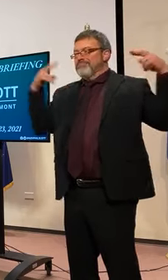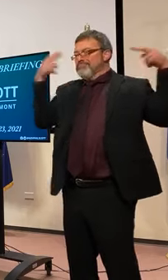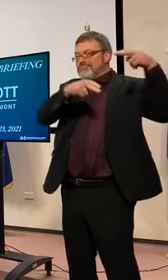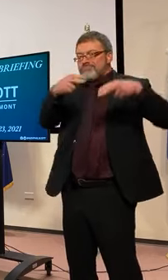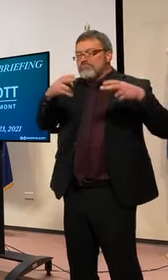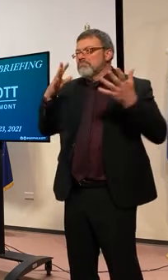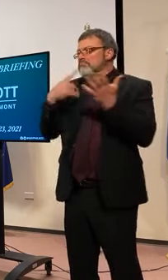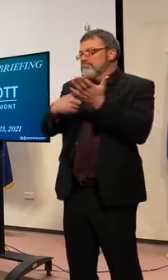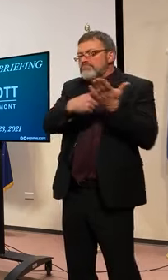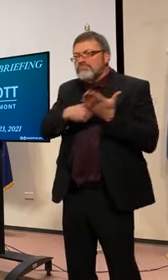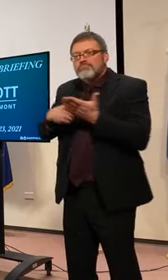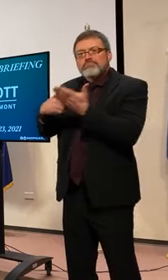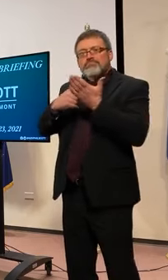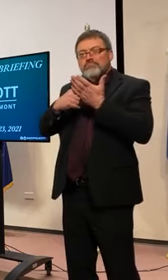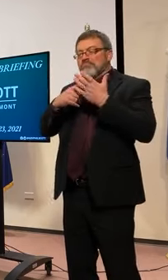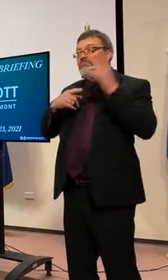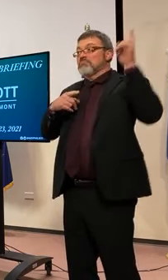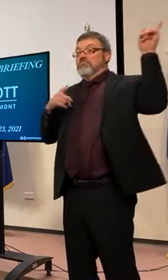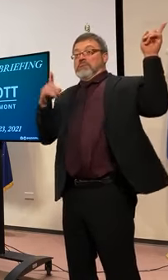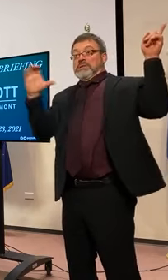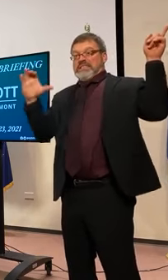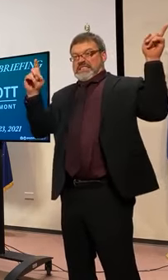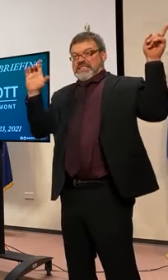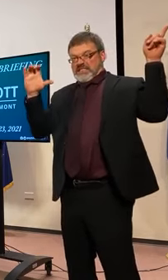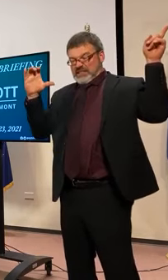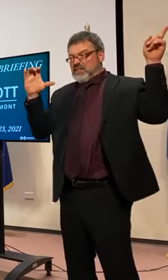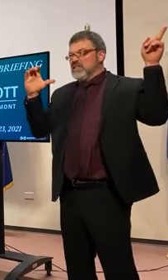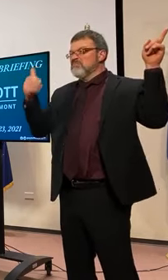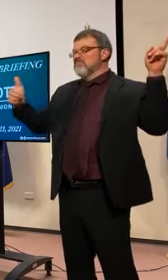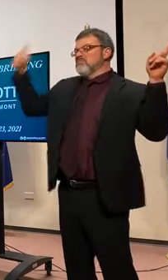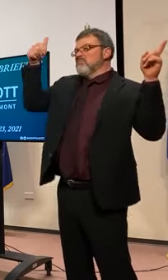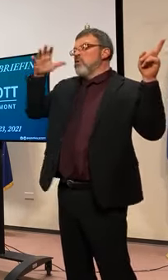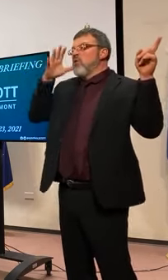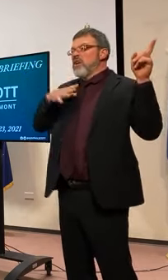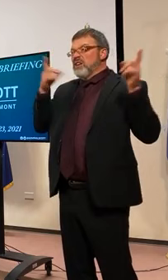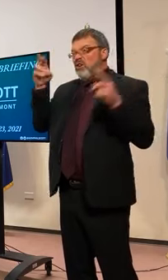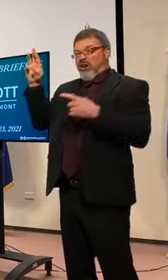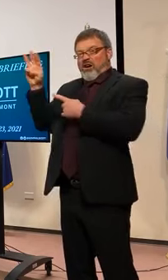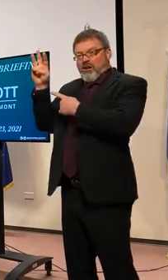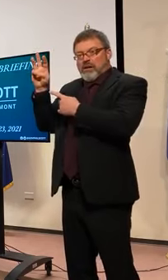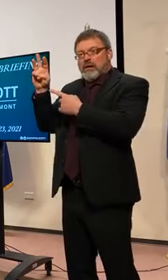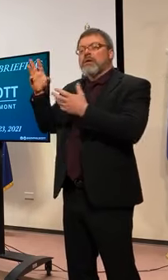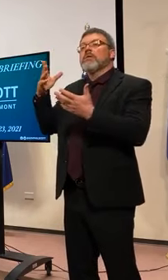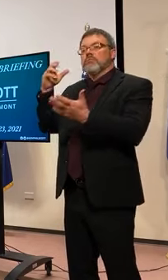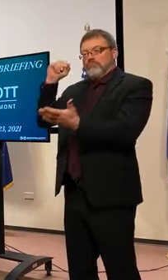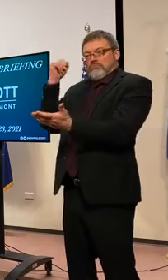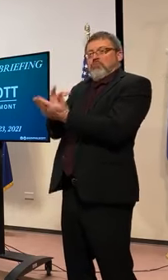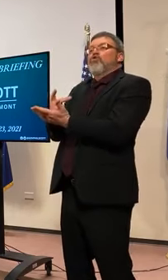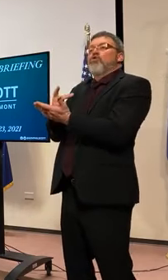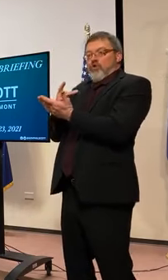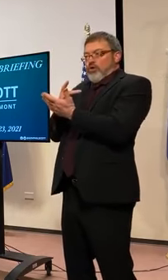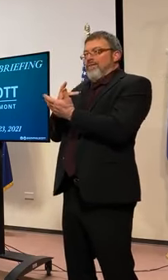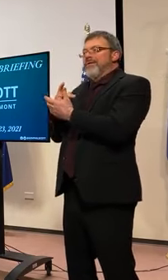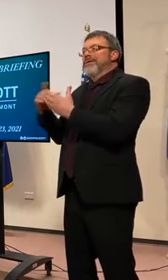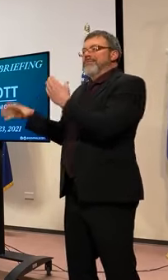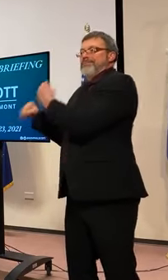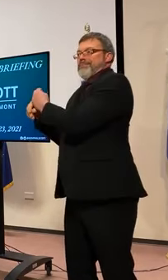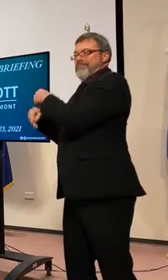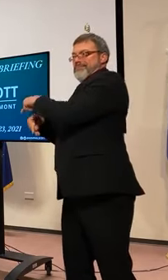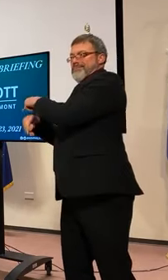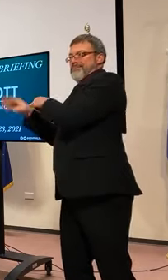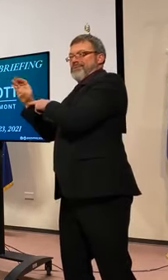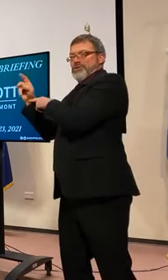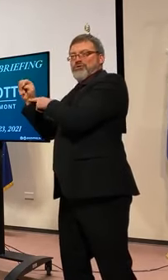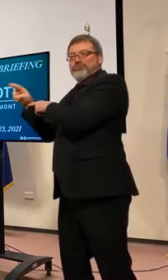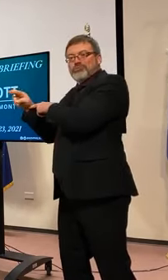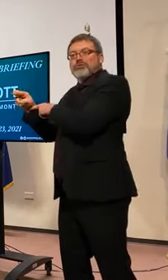Dr. Walensky talked about the CDC and the FDA's decision to approve boosters for anyone 18 and older, which Vermont had